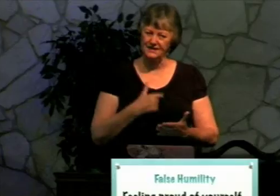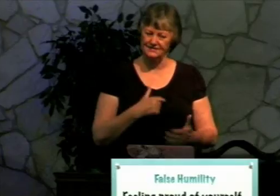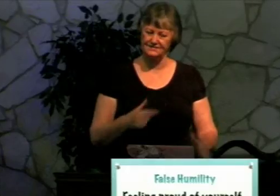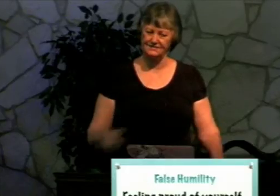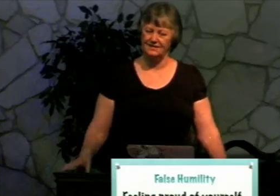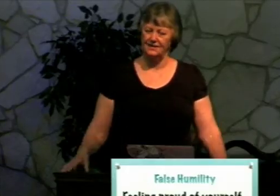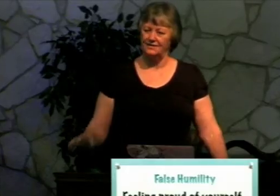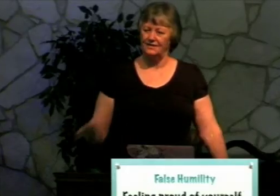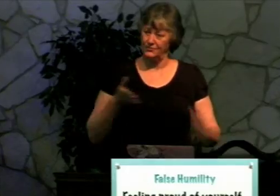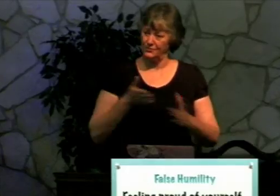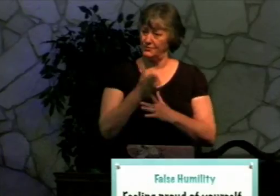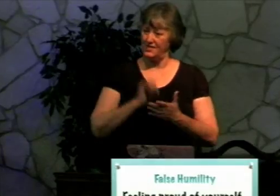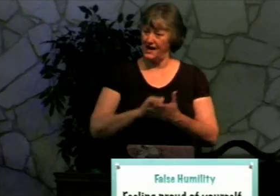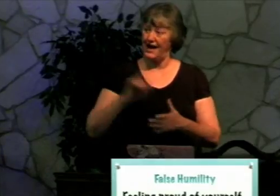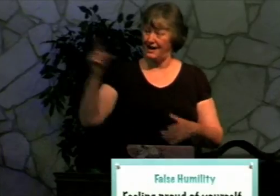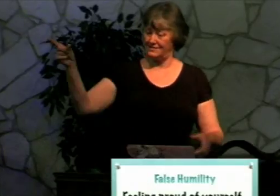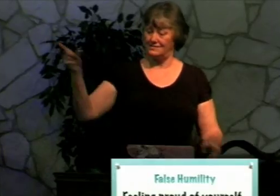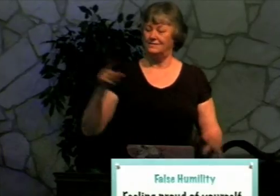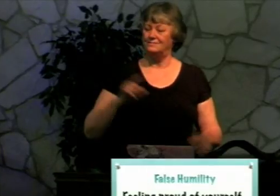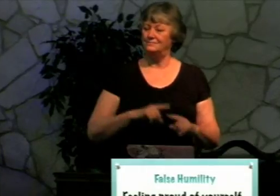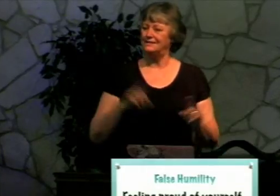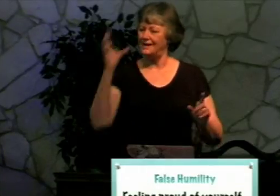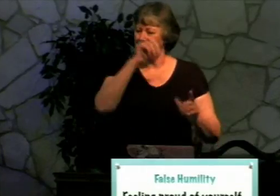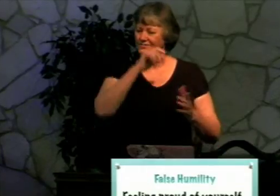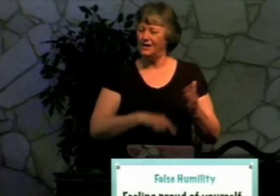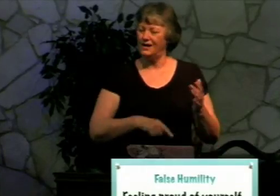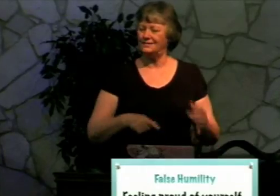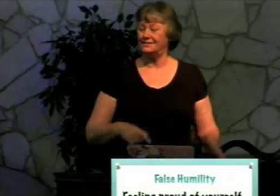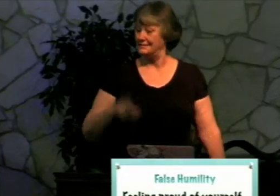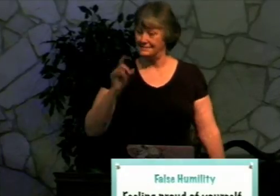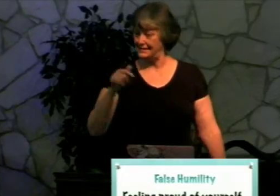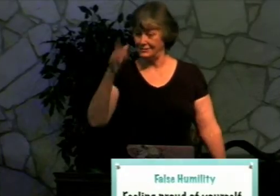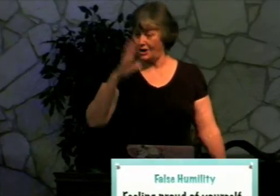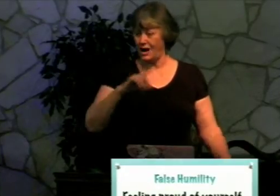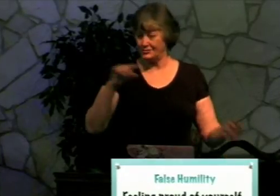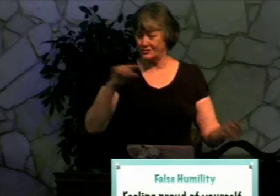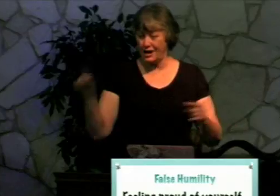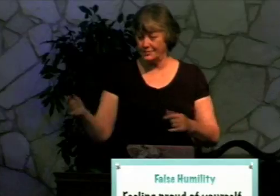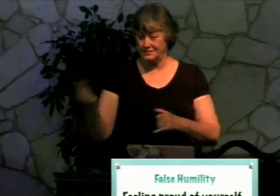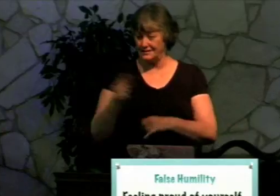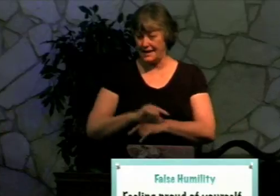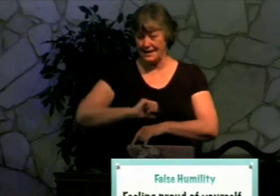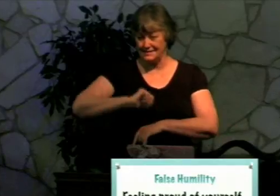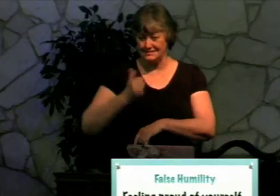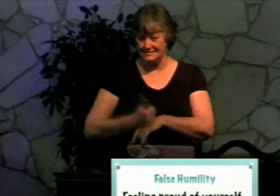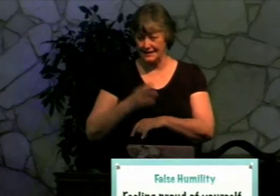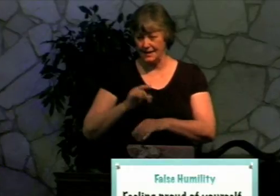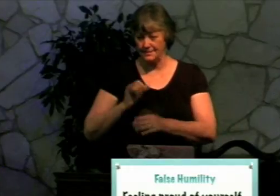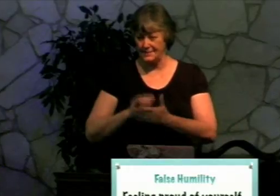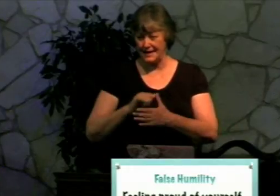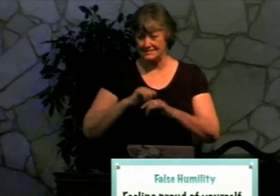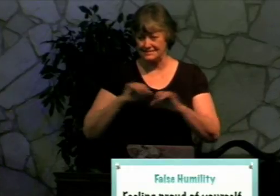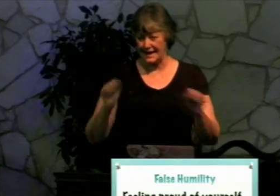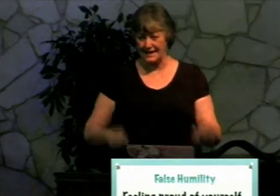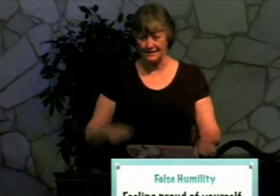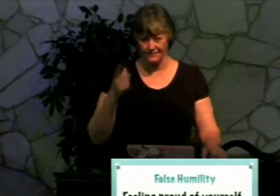us through that. But guess what? Did God come today and set up that stand